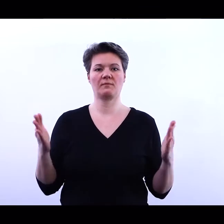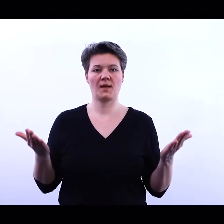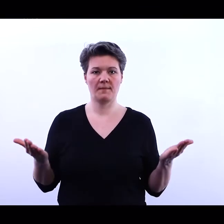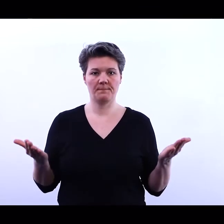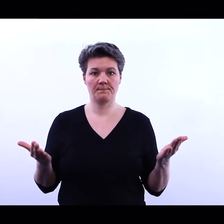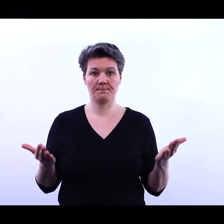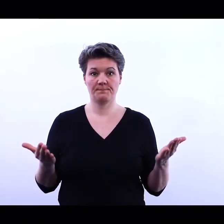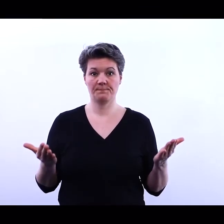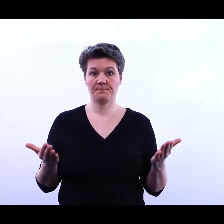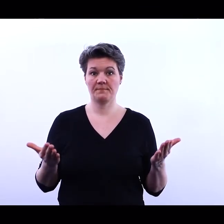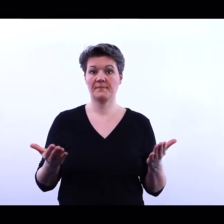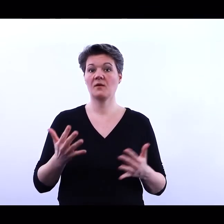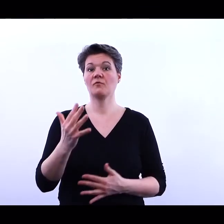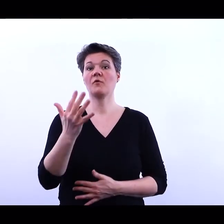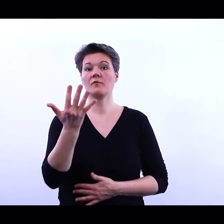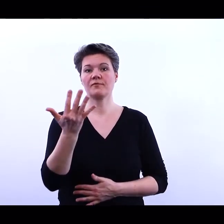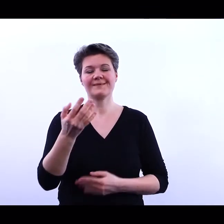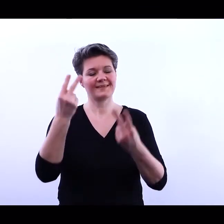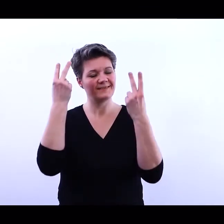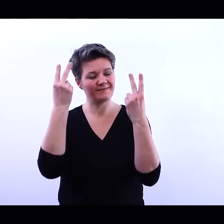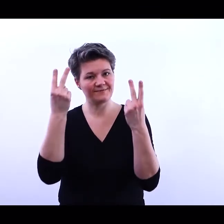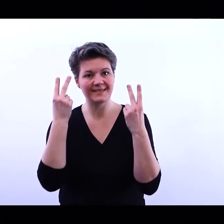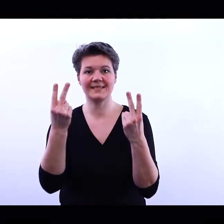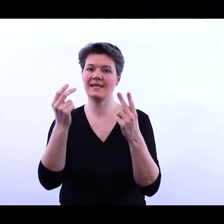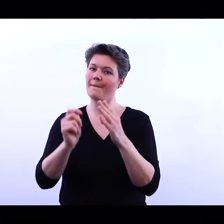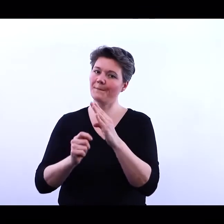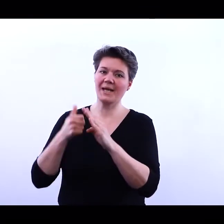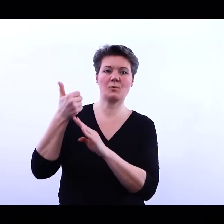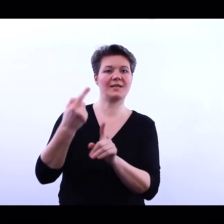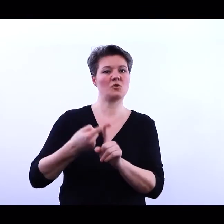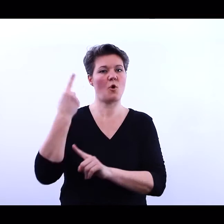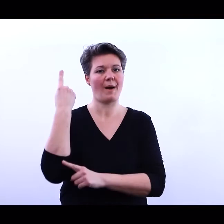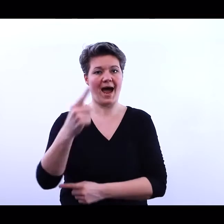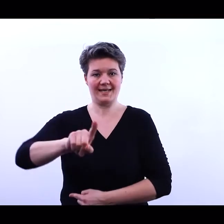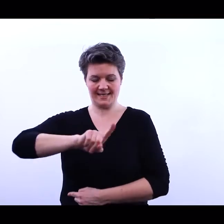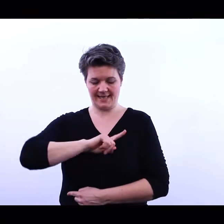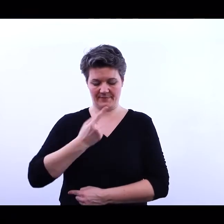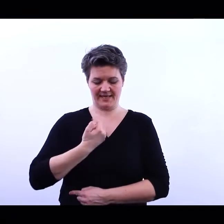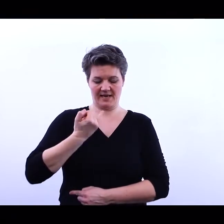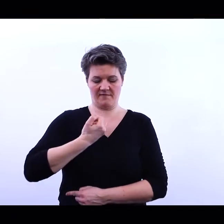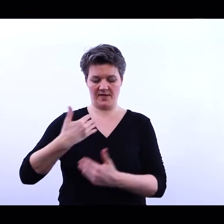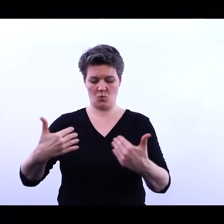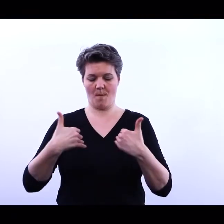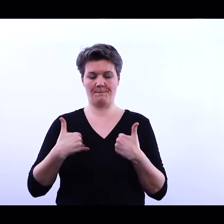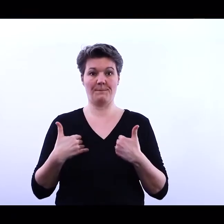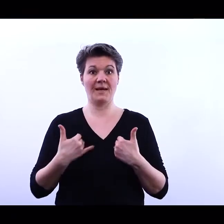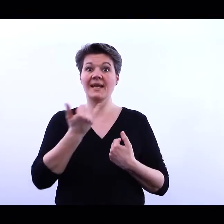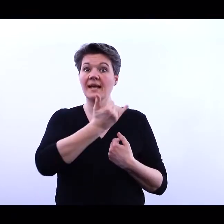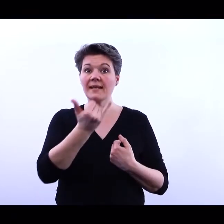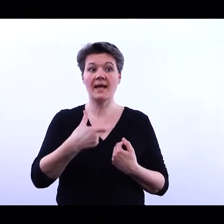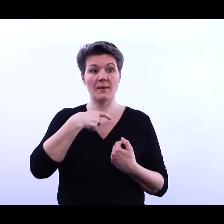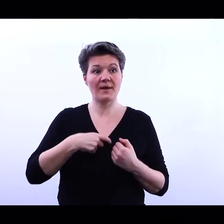prioritize self-determination. The experiences each of us have as individuals are unique,